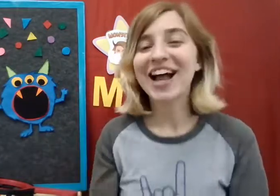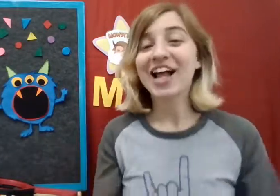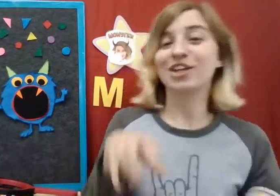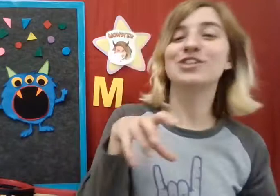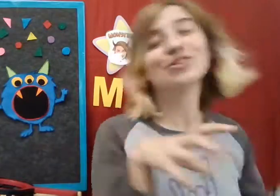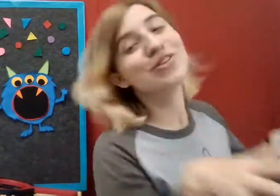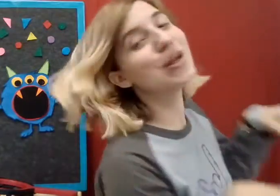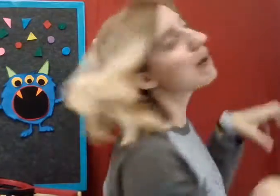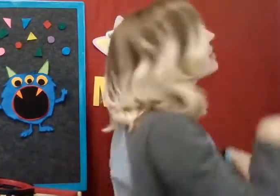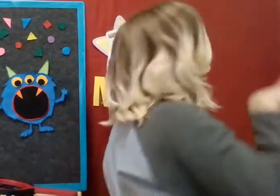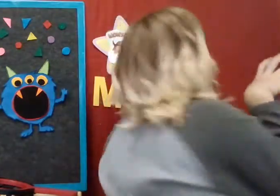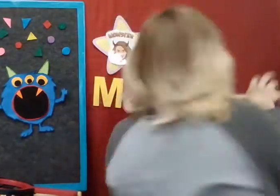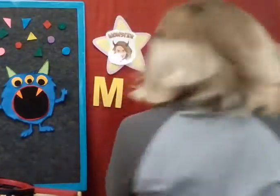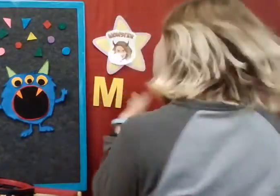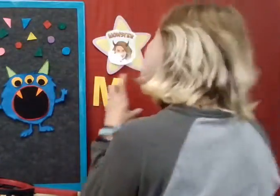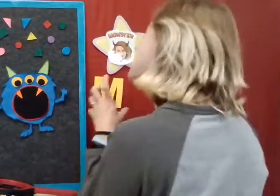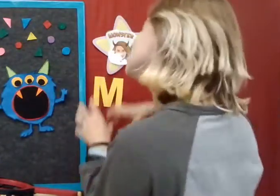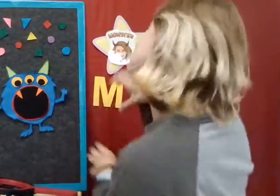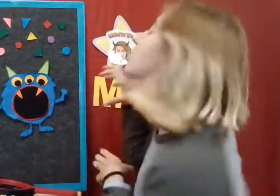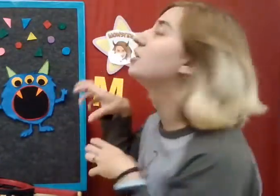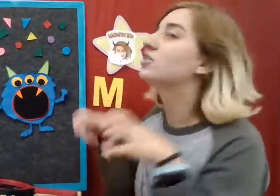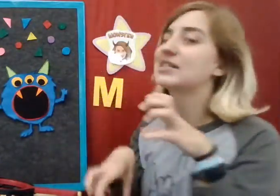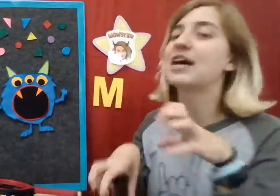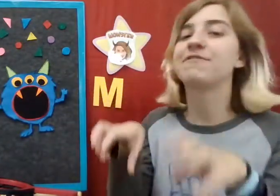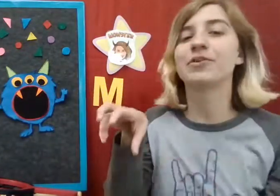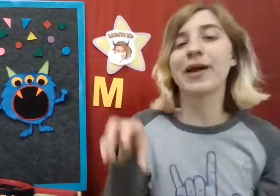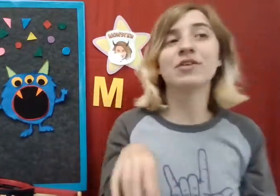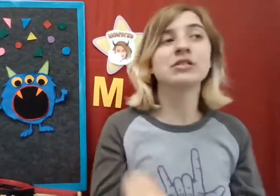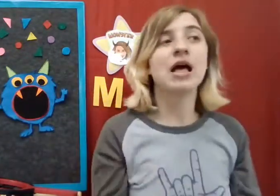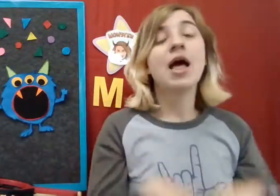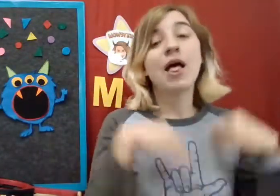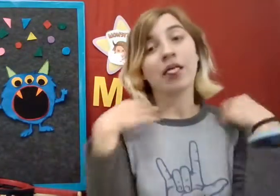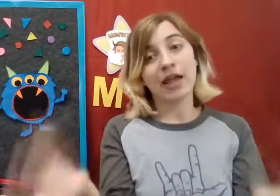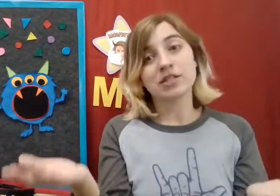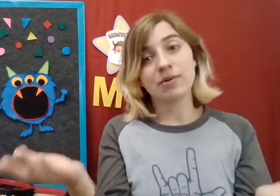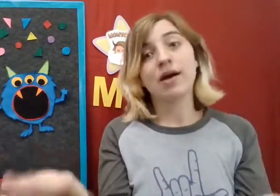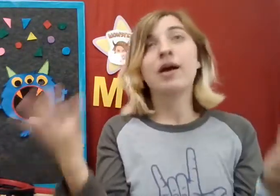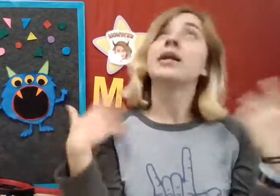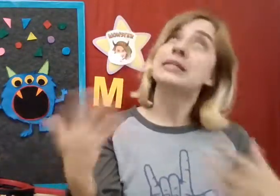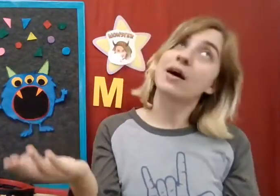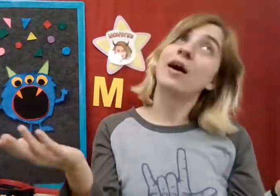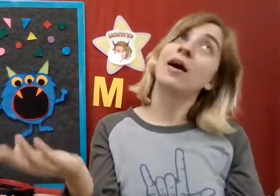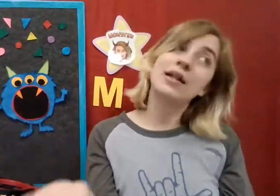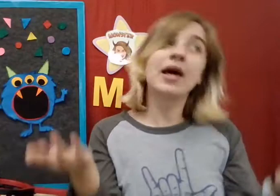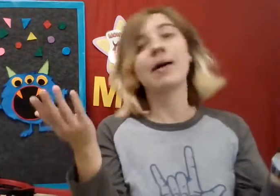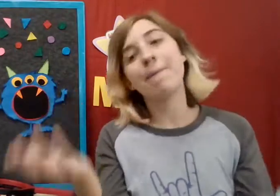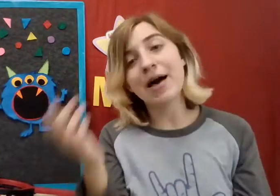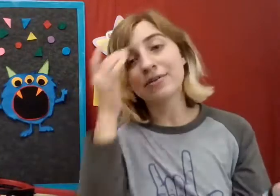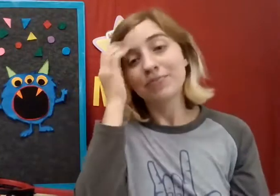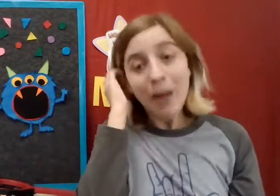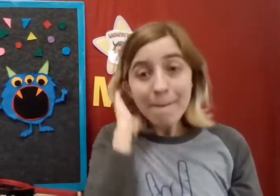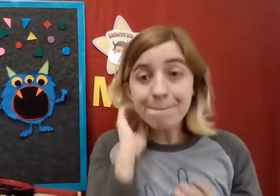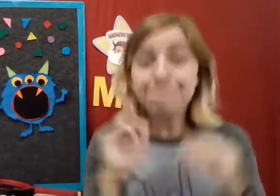You do the monster pokey and you turn yourself around. That's what it's all about.